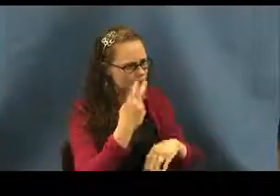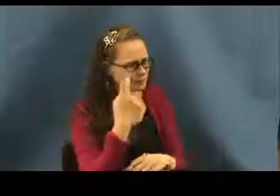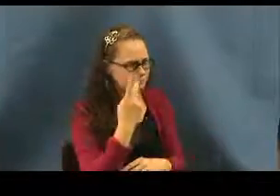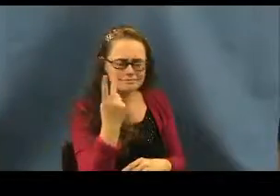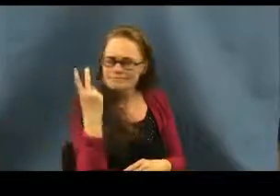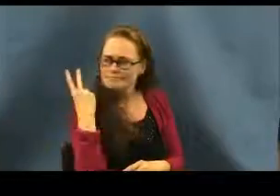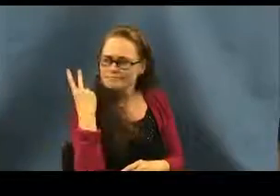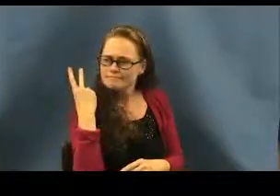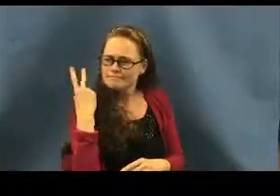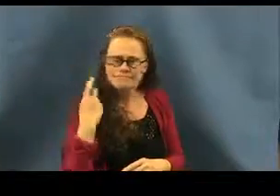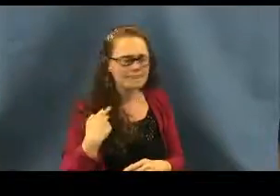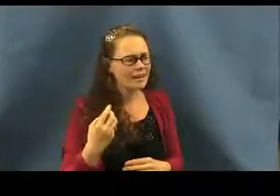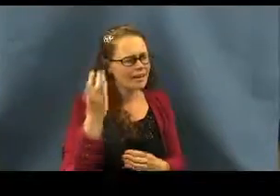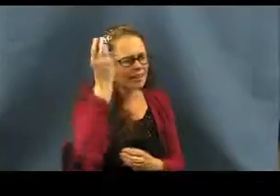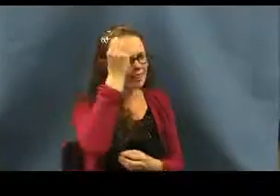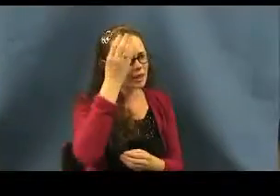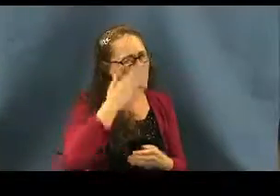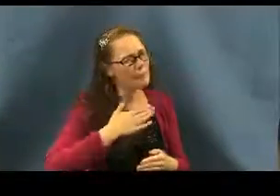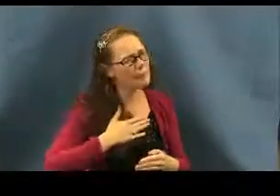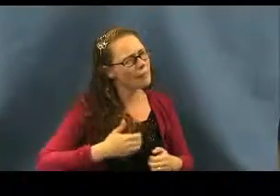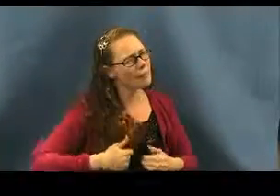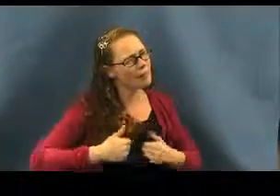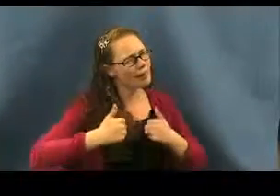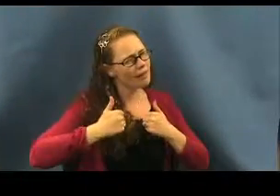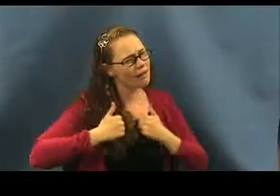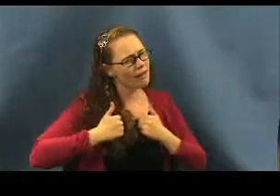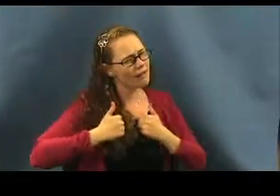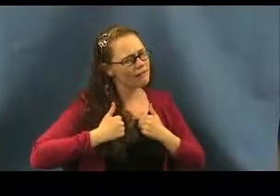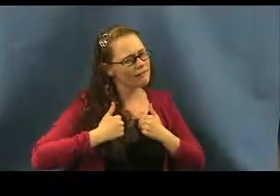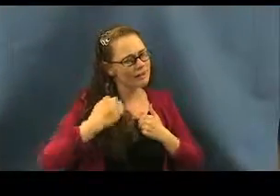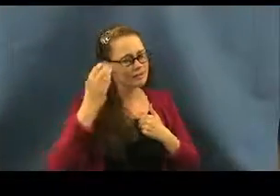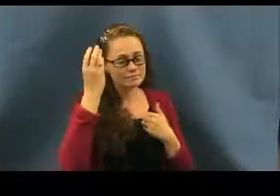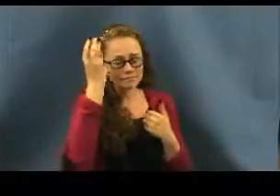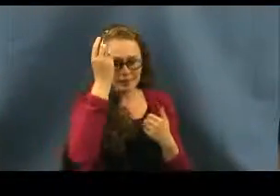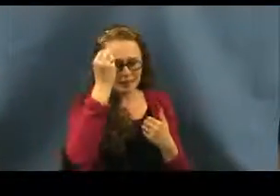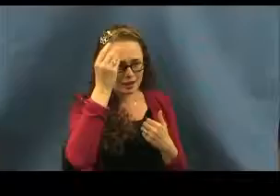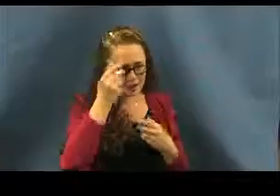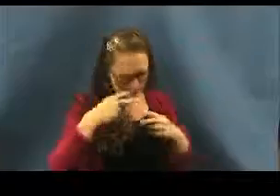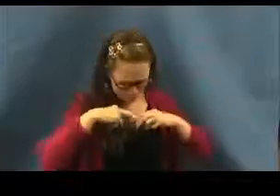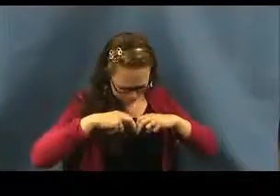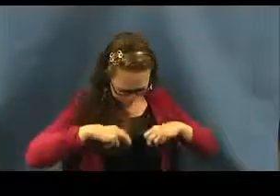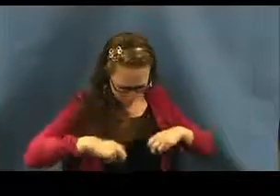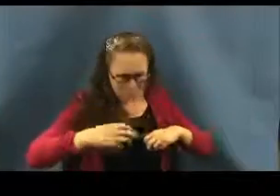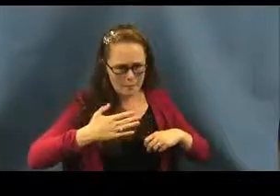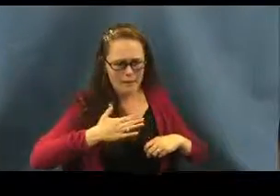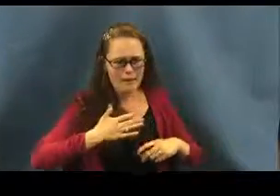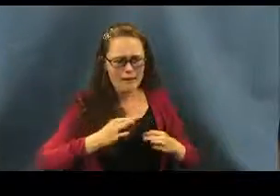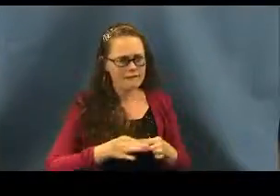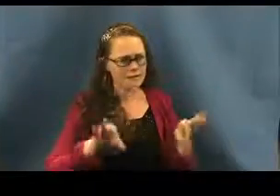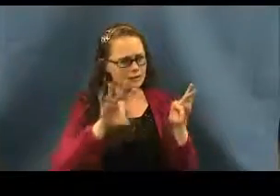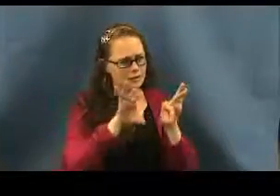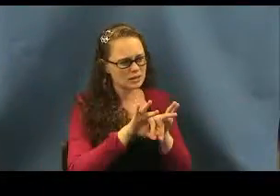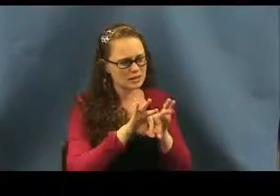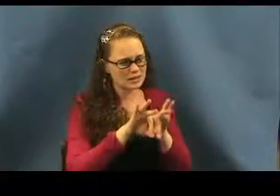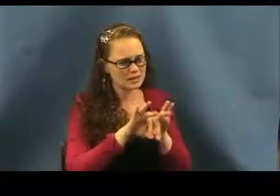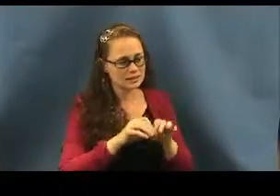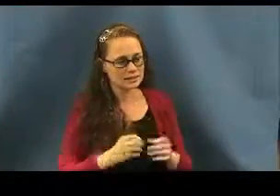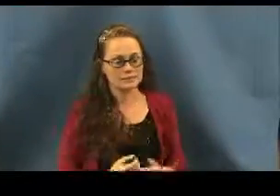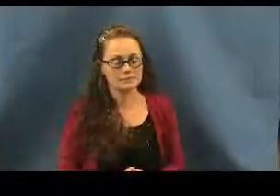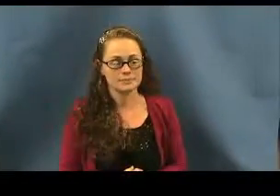to us as we grow and change. I made this last year and started receiving hundreds of messages